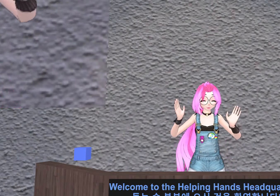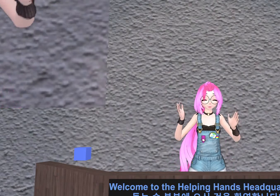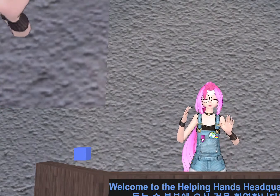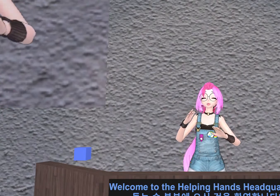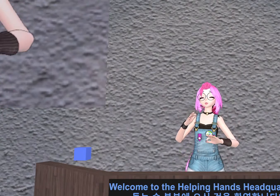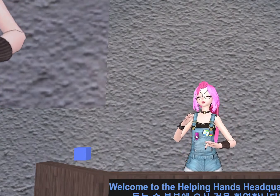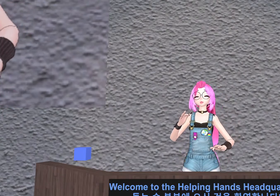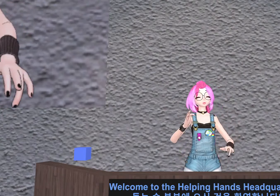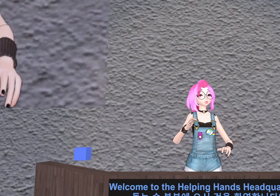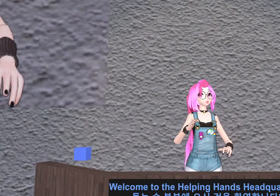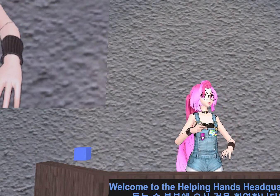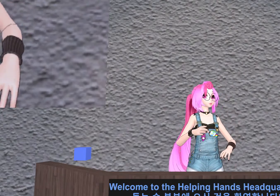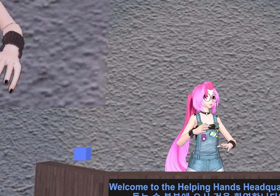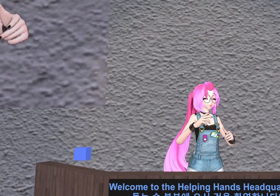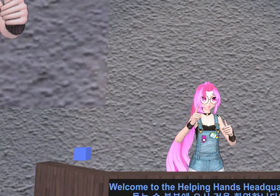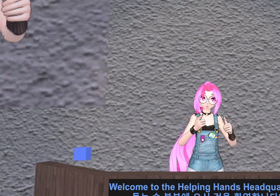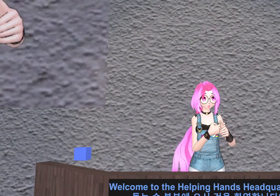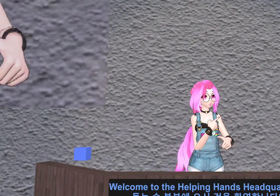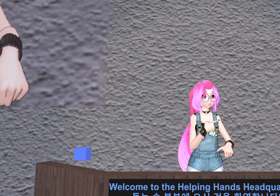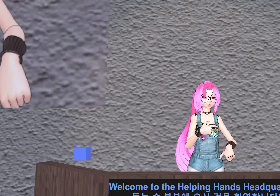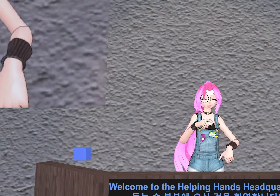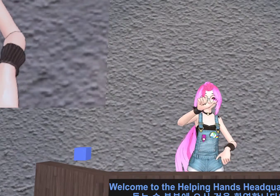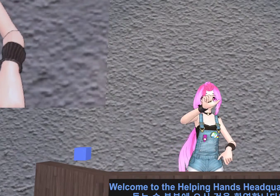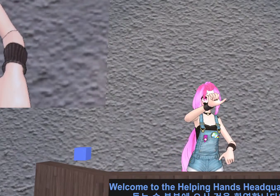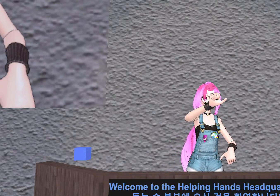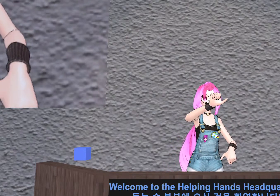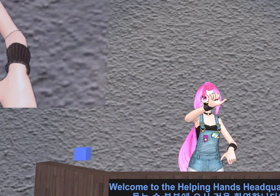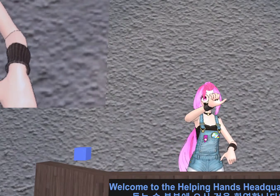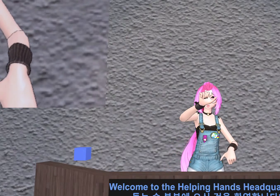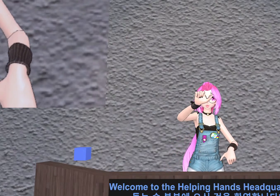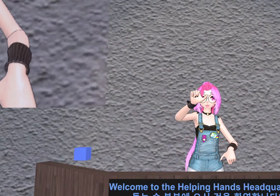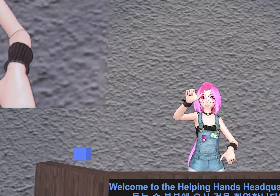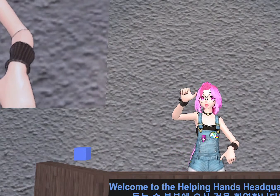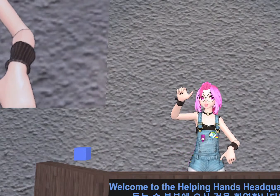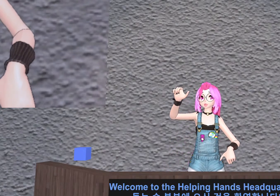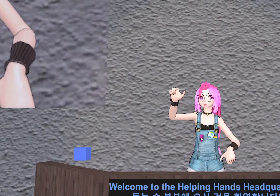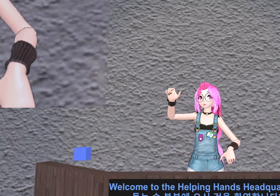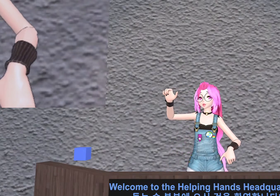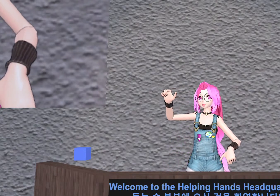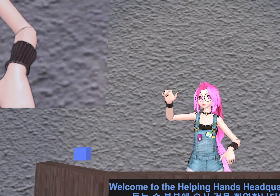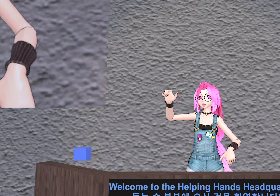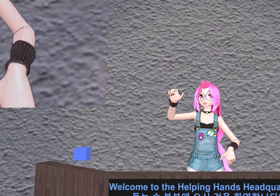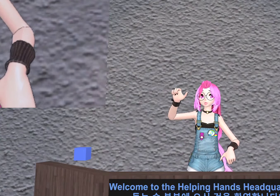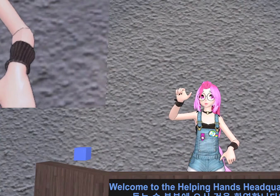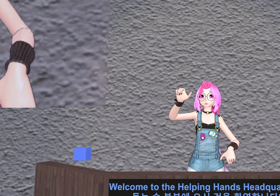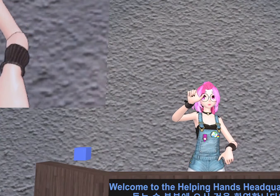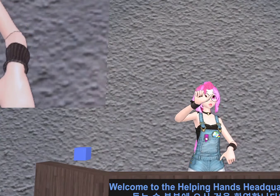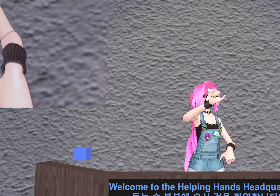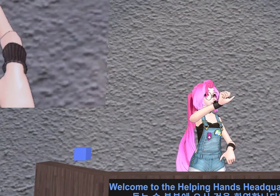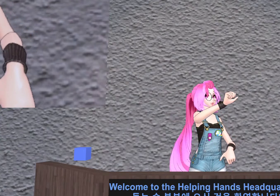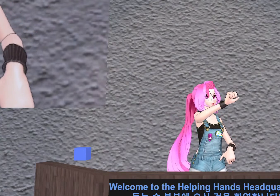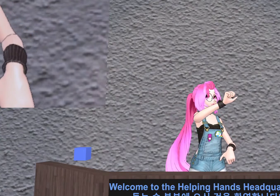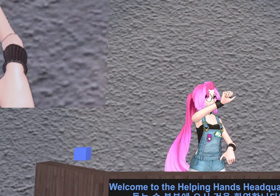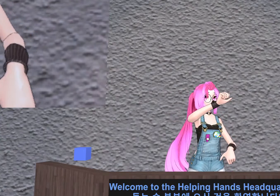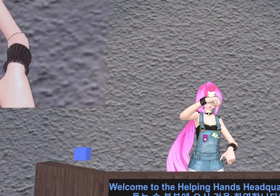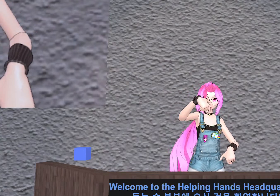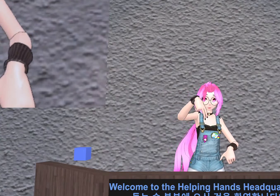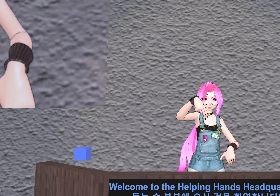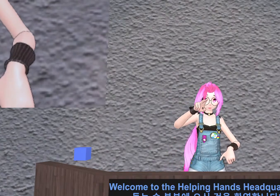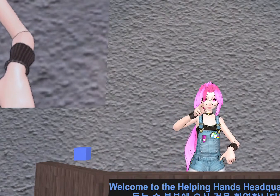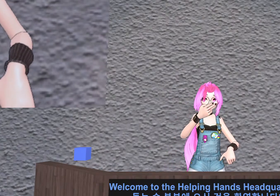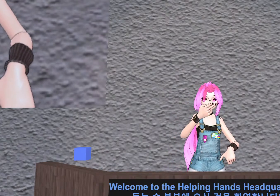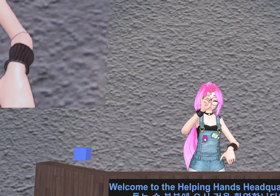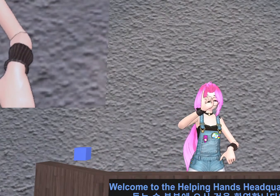that awesome? Yay! Okay, so first thing to know, Pride, we're gonna have a thumbs up hand